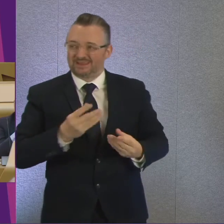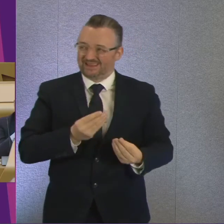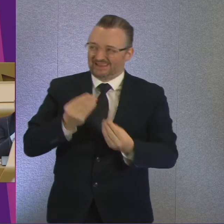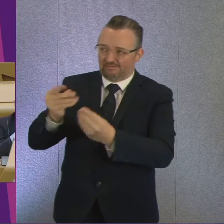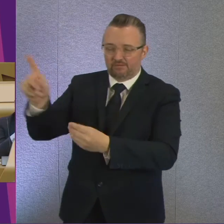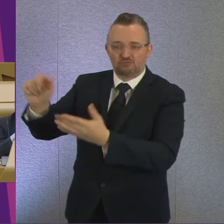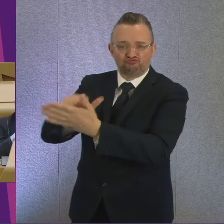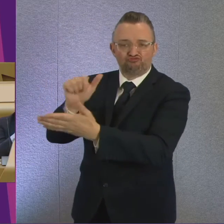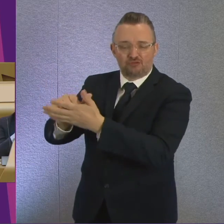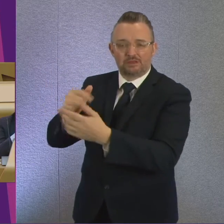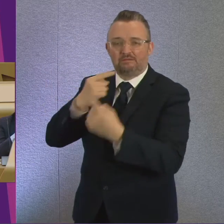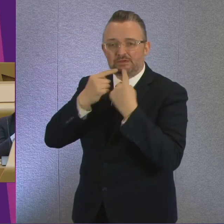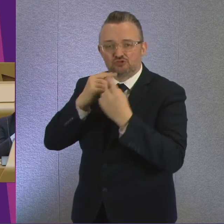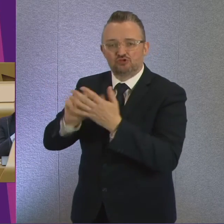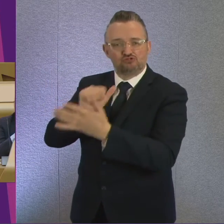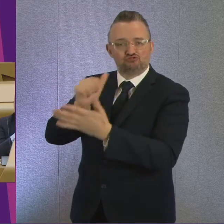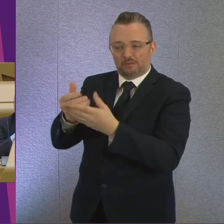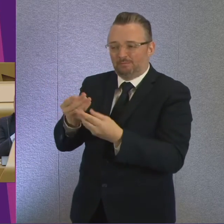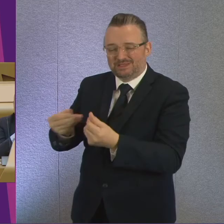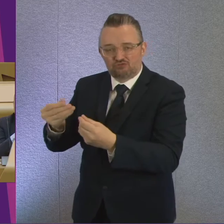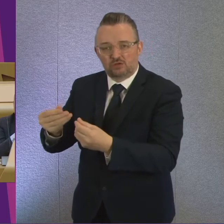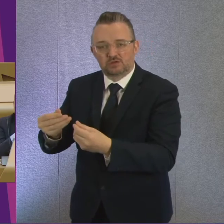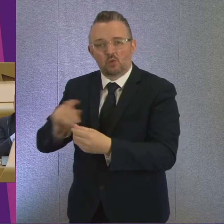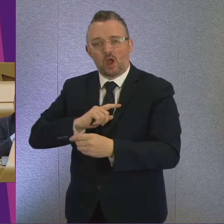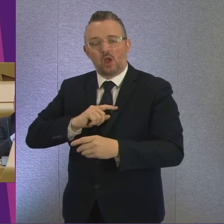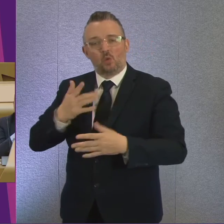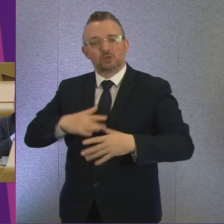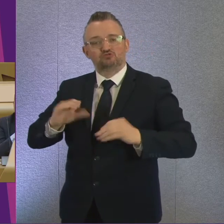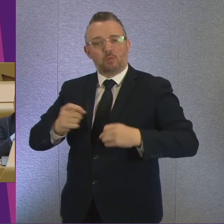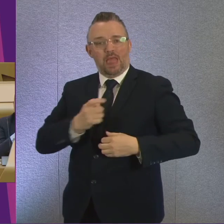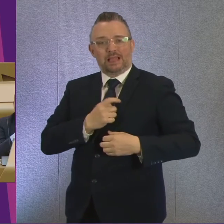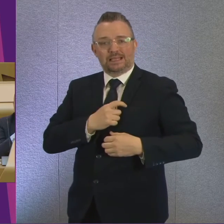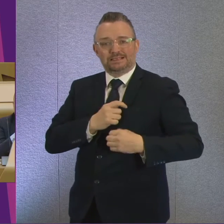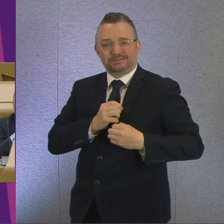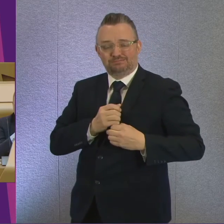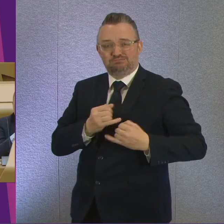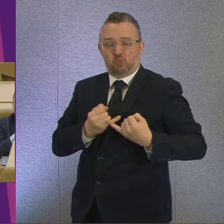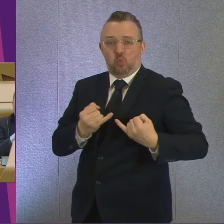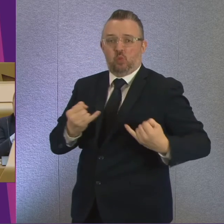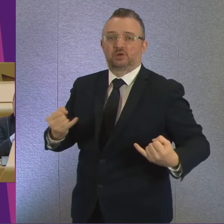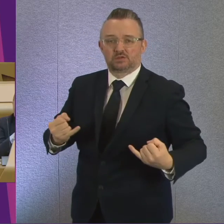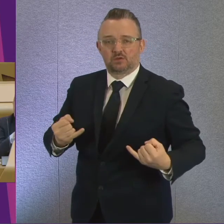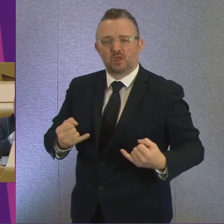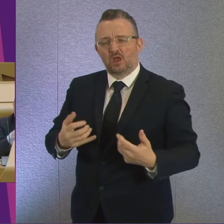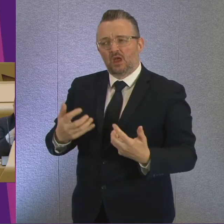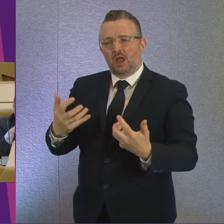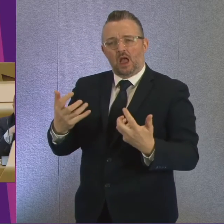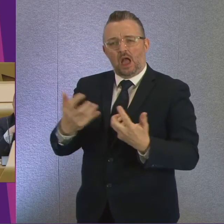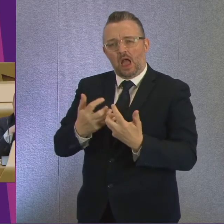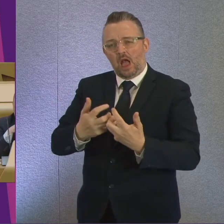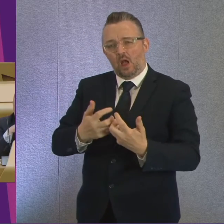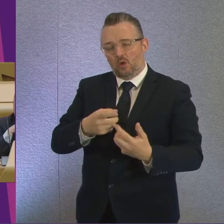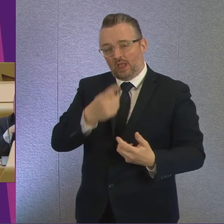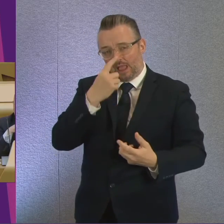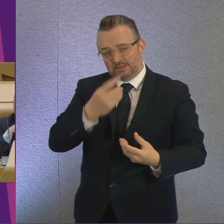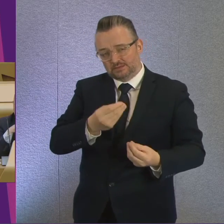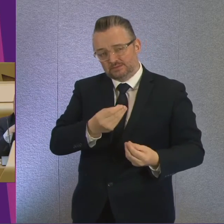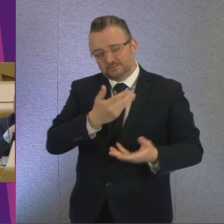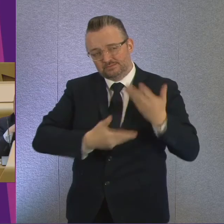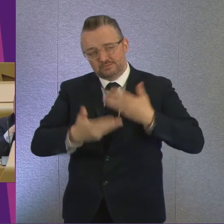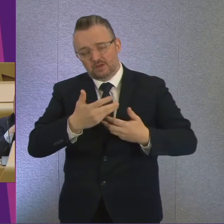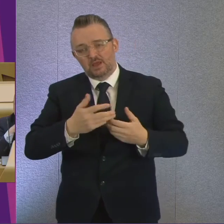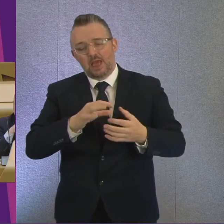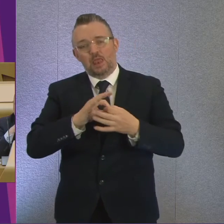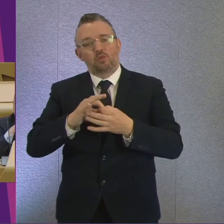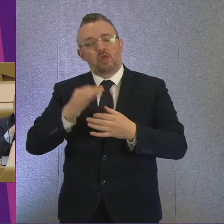people experiencing raised anxiety. What plans do ministers have to consider opportunities for additional training for teachers in mental health support